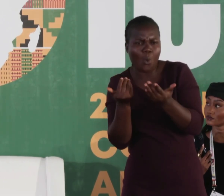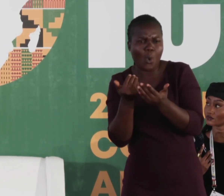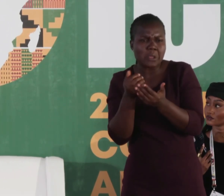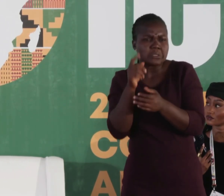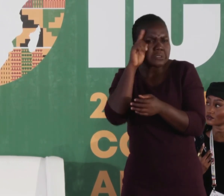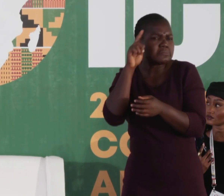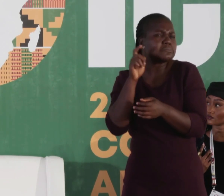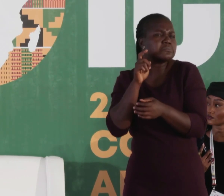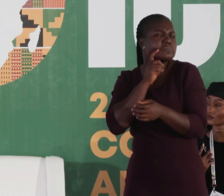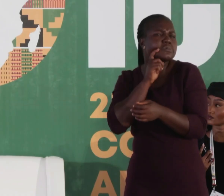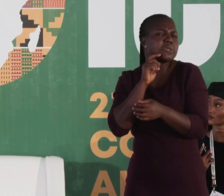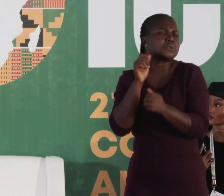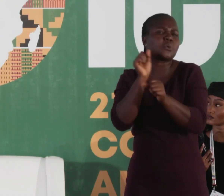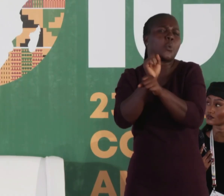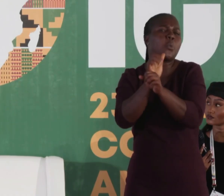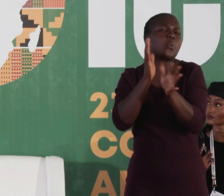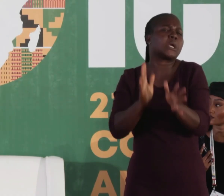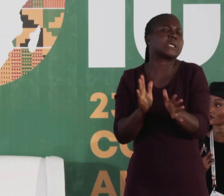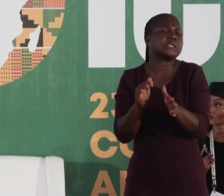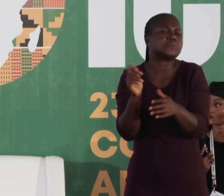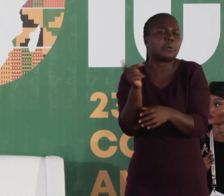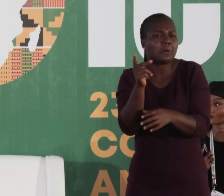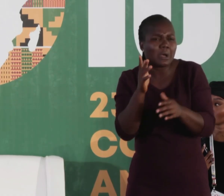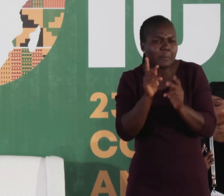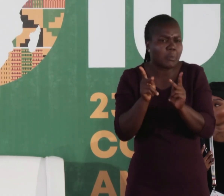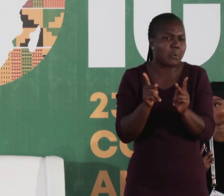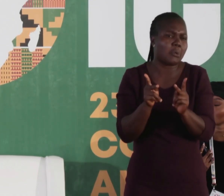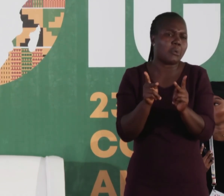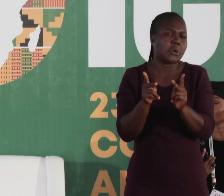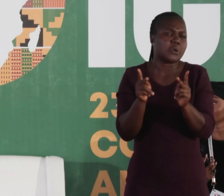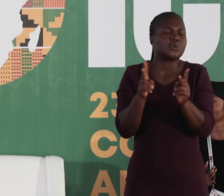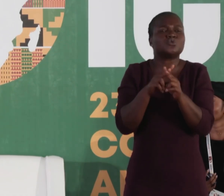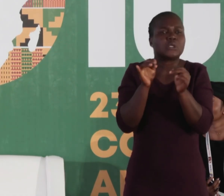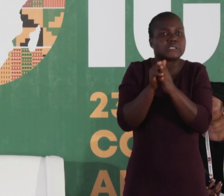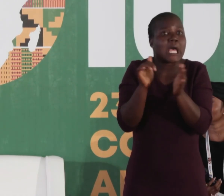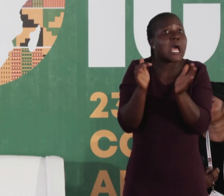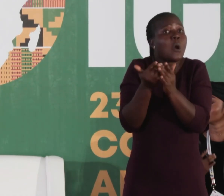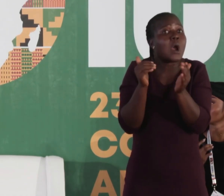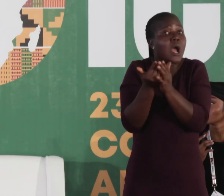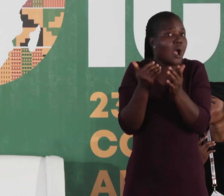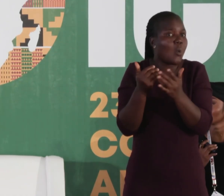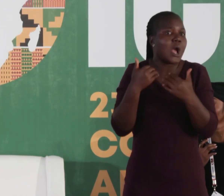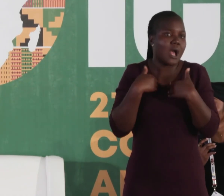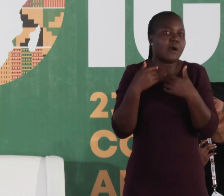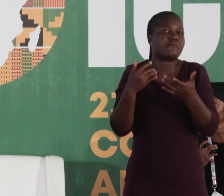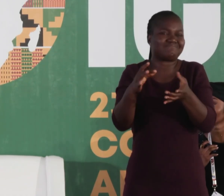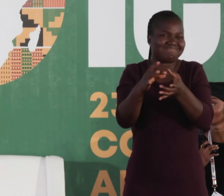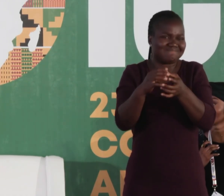interactions between pharmacists, the sex workers, and other general customers.